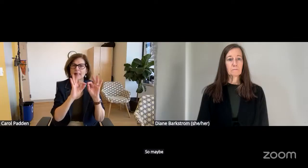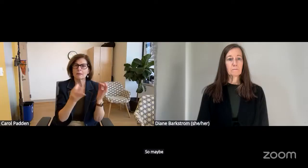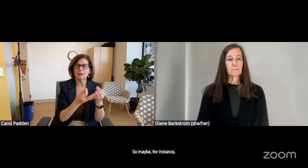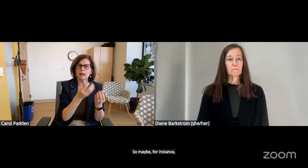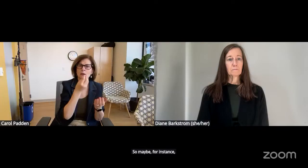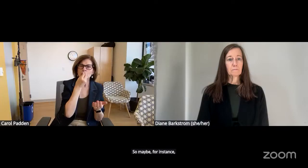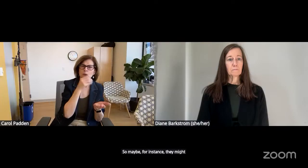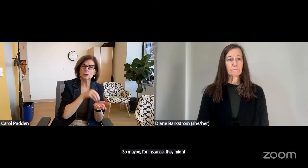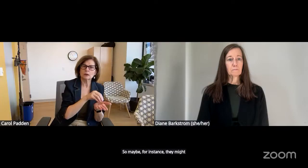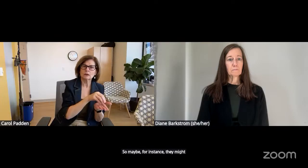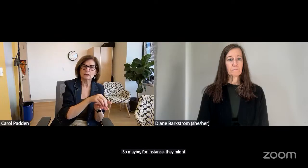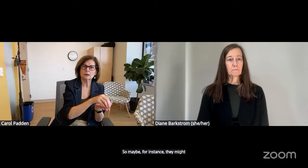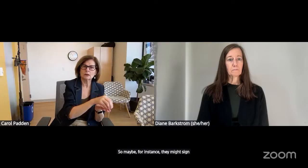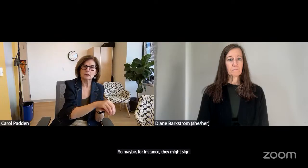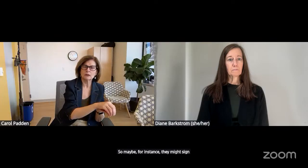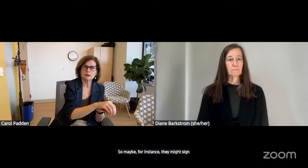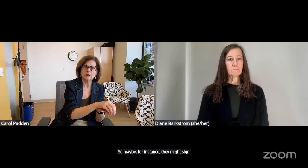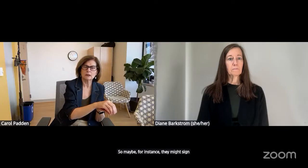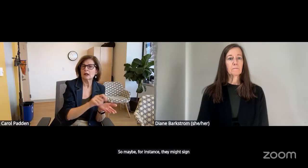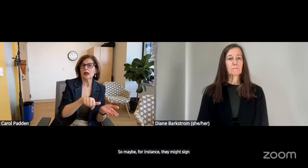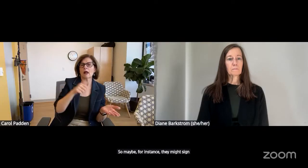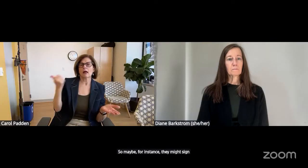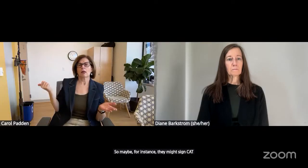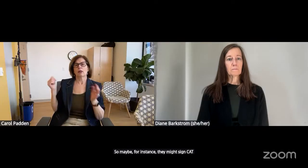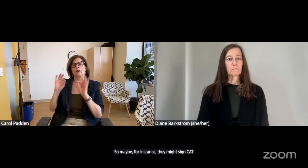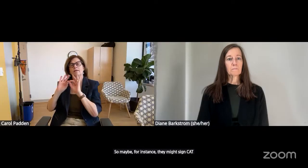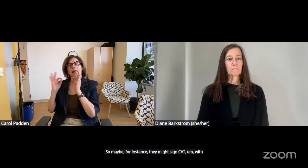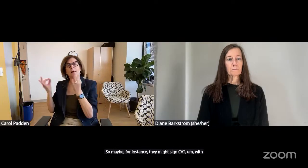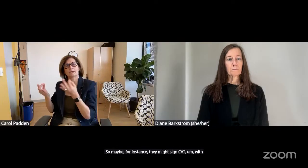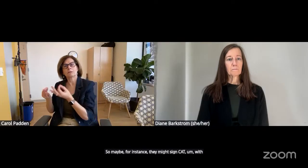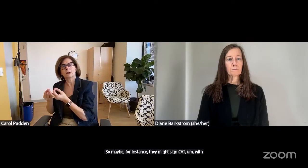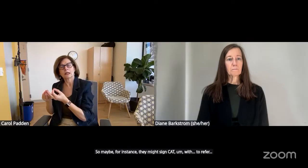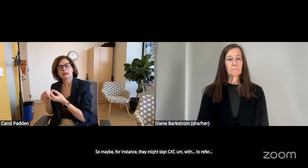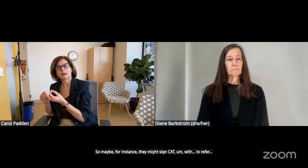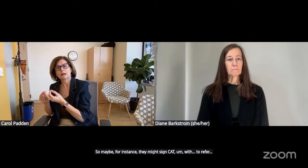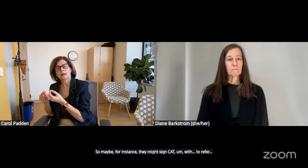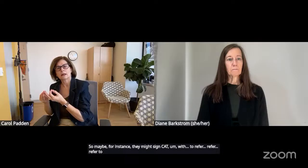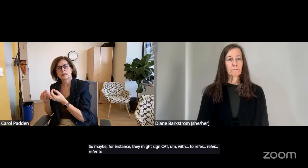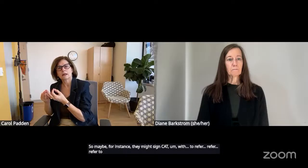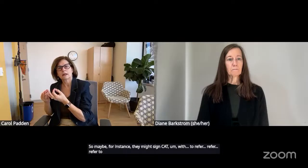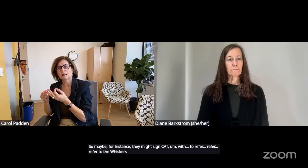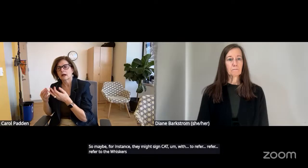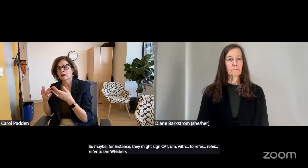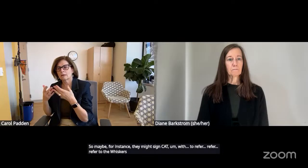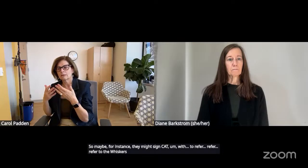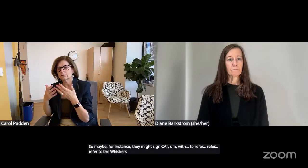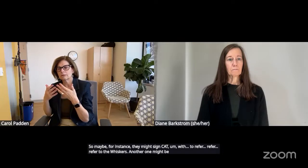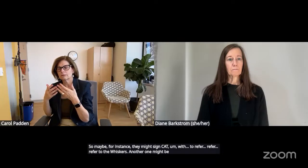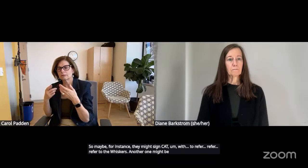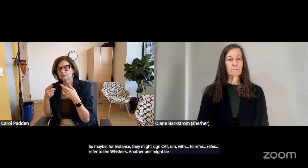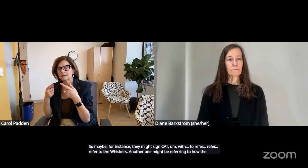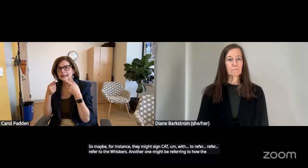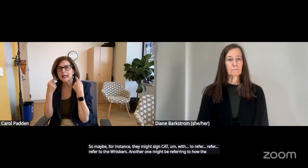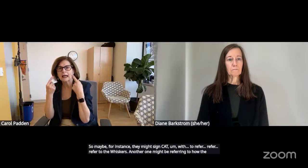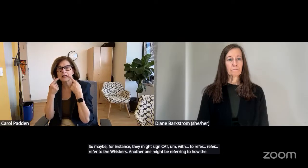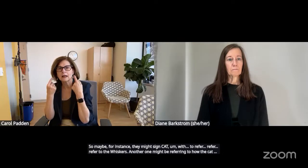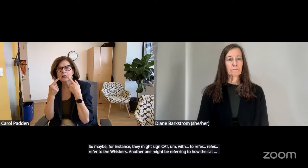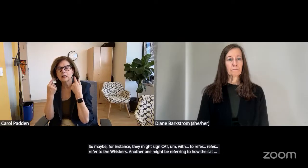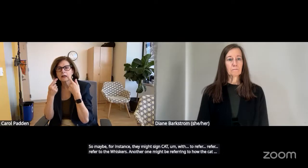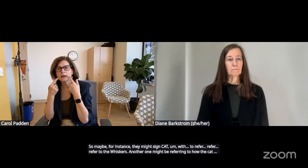might sign cat with to refer to the whiskers. Another one might be referring to how the cat eats and showing,